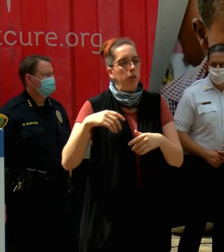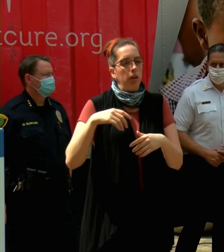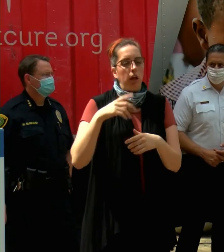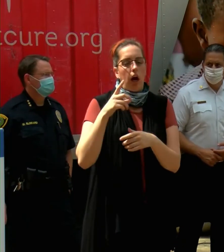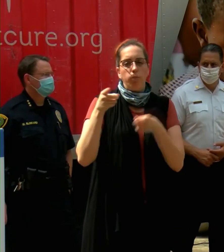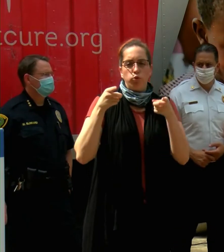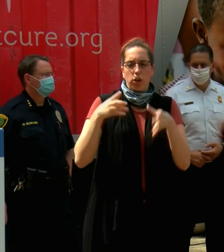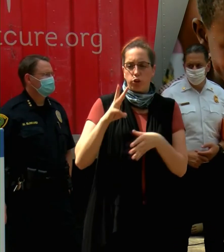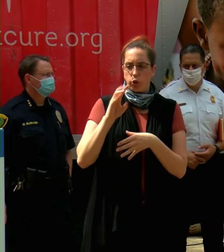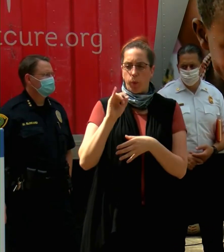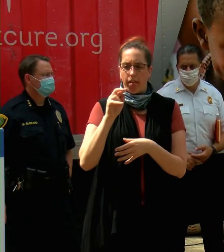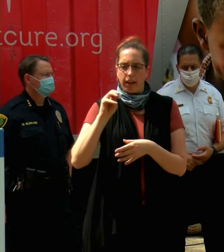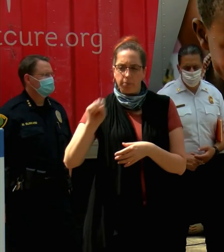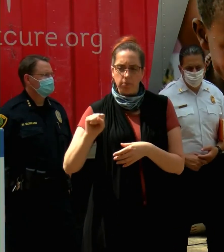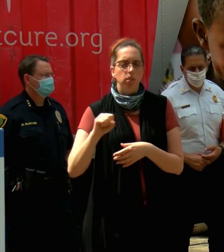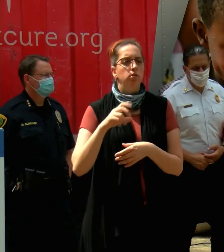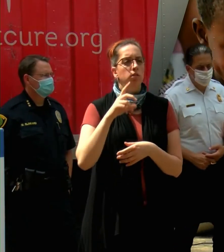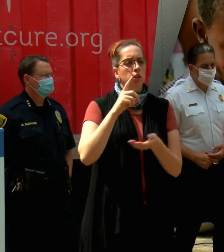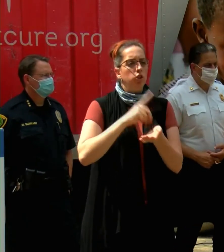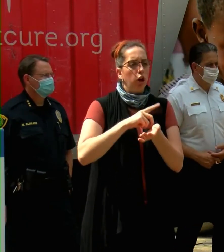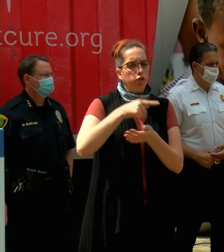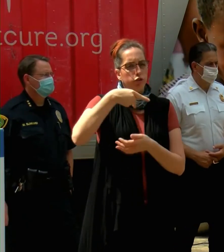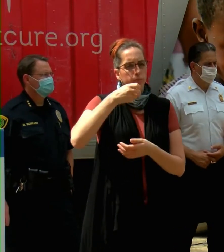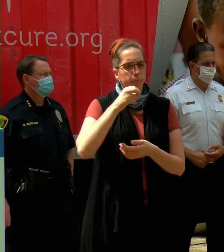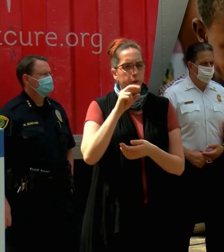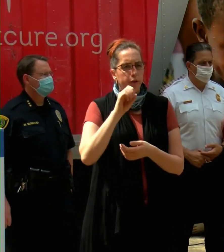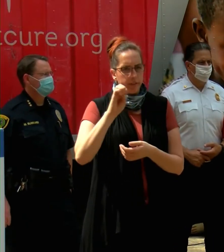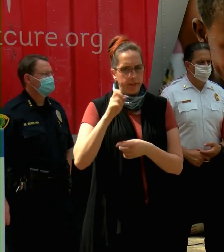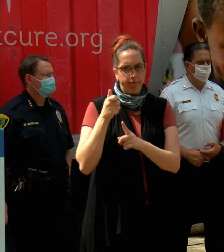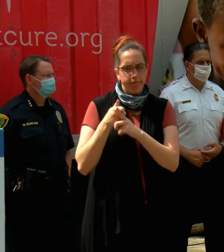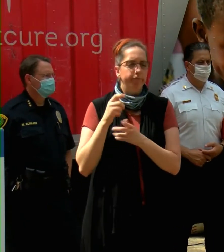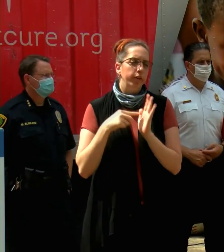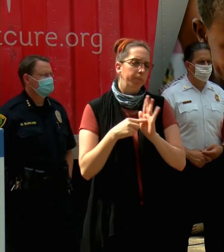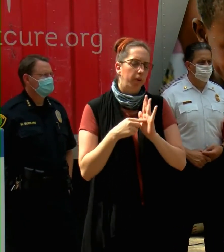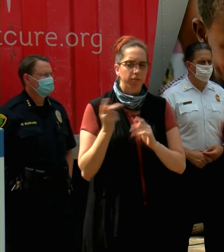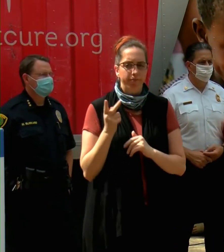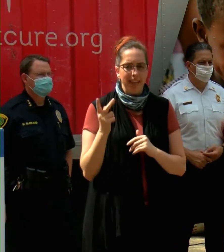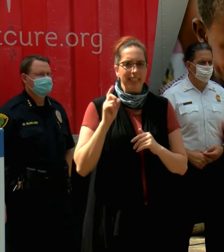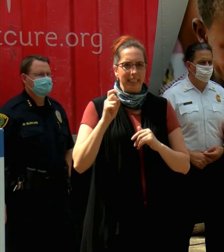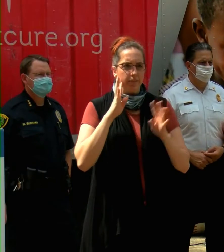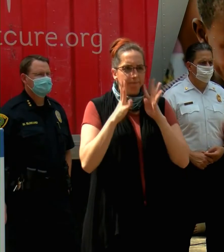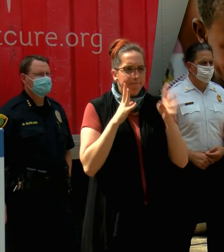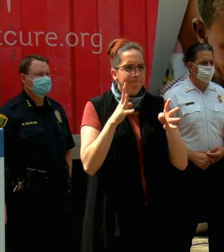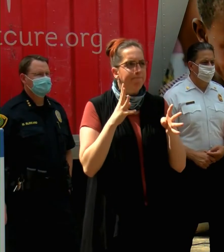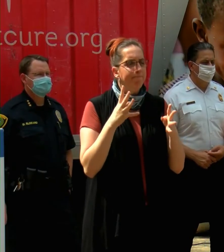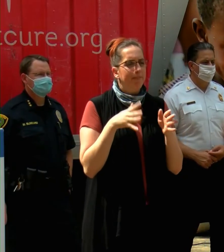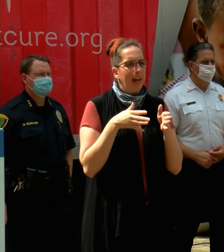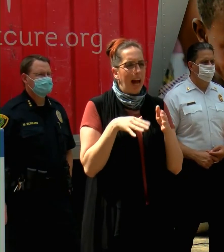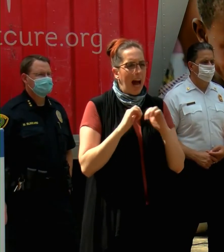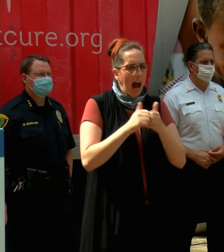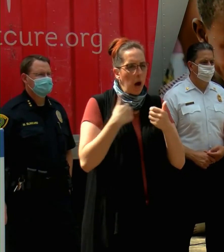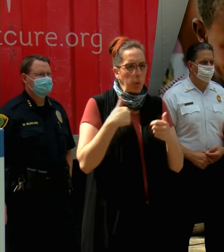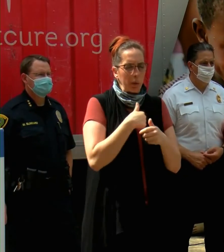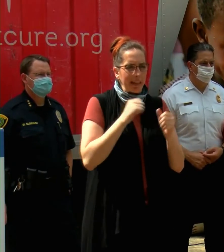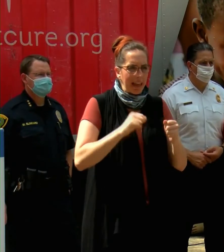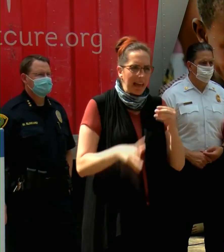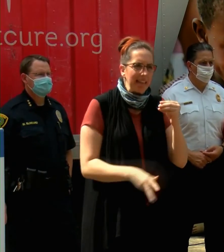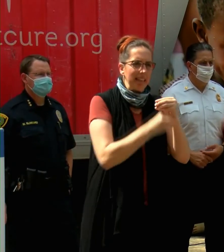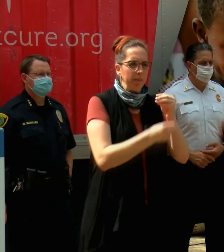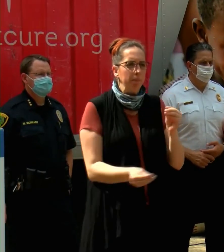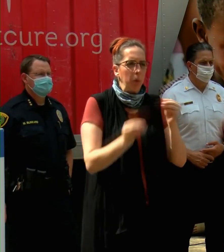Williams and Dr. Peirce, for example, to be creative and innovative to find ways to